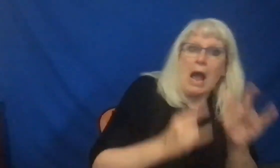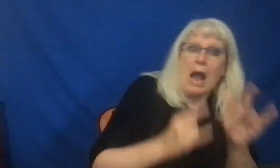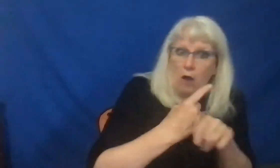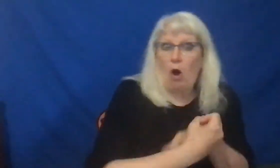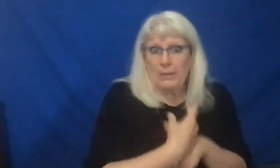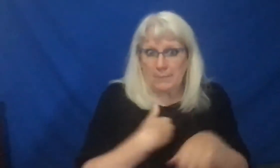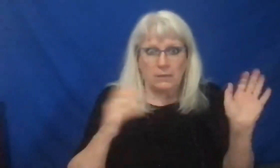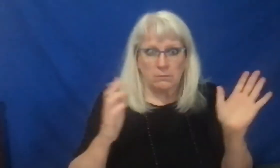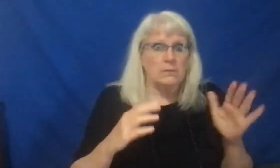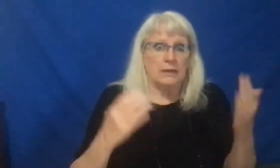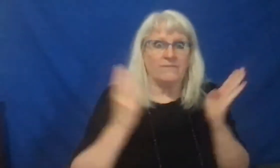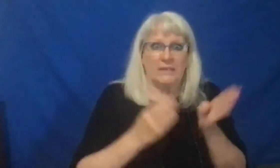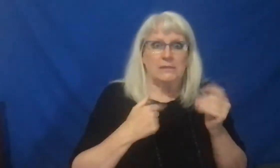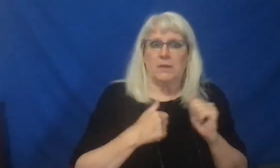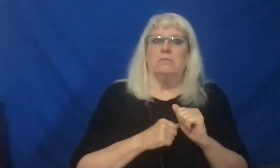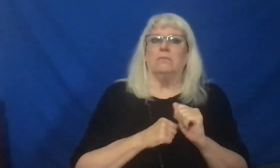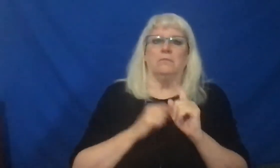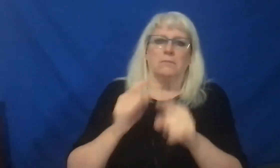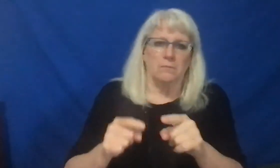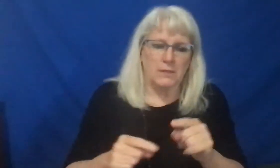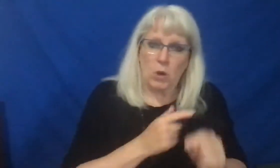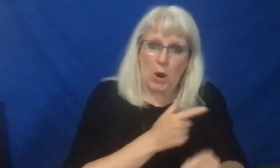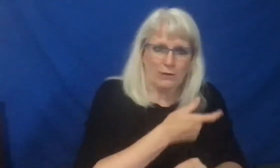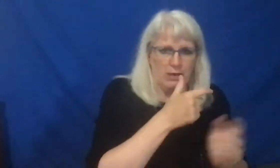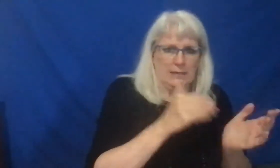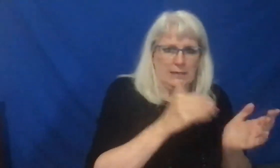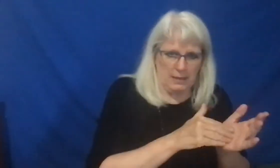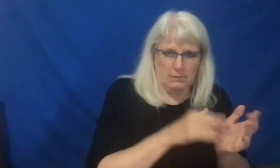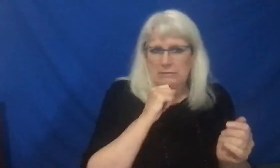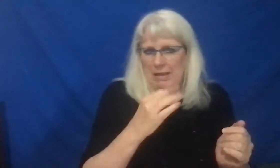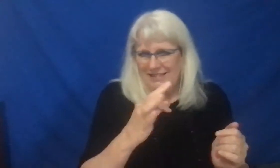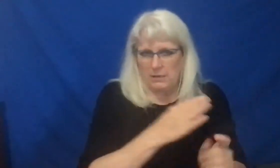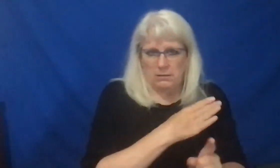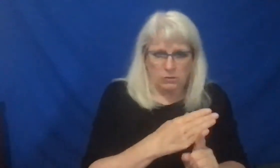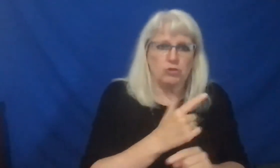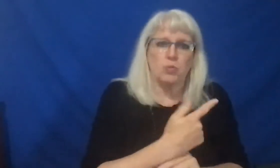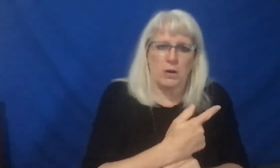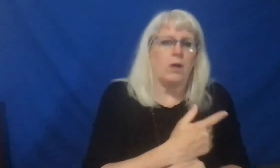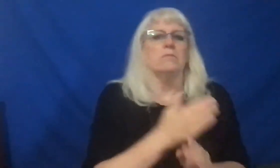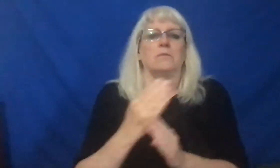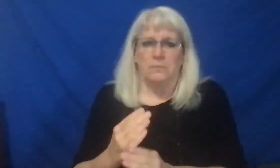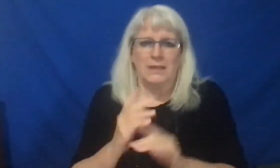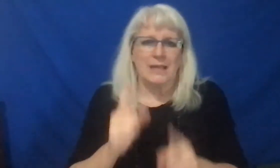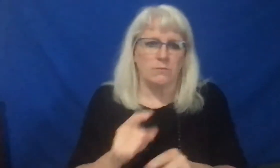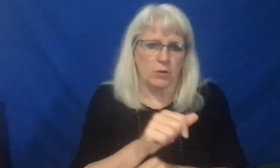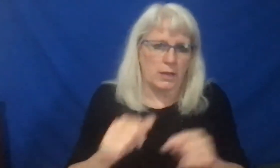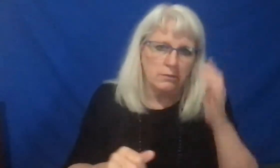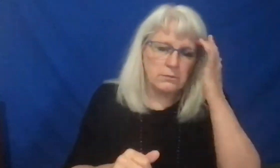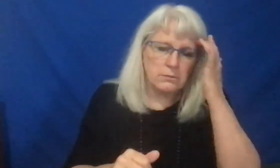So I had to drink again, and that that second time coming